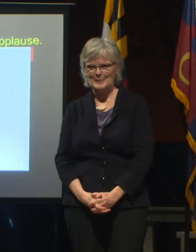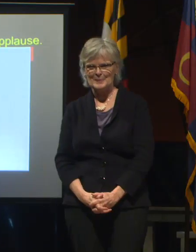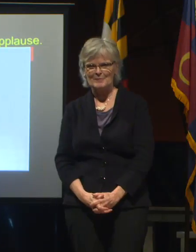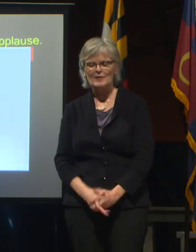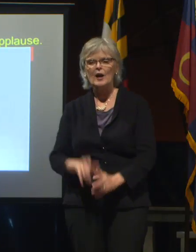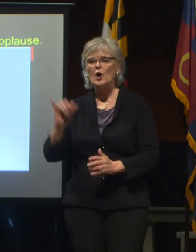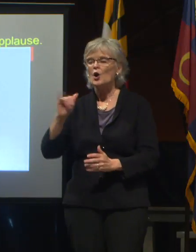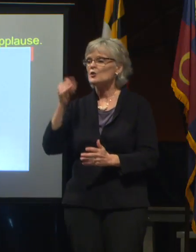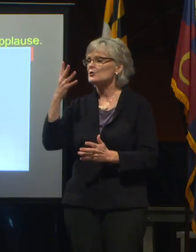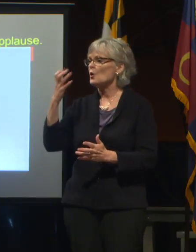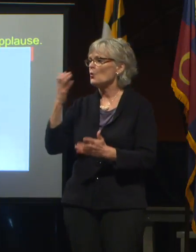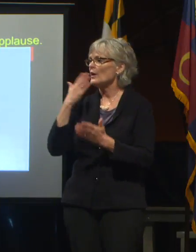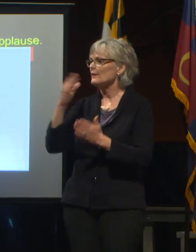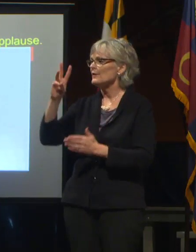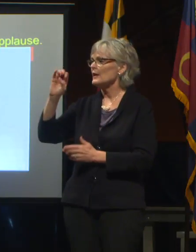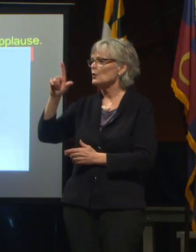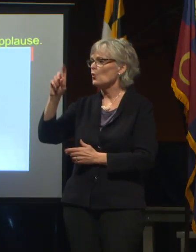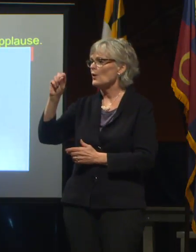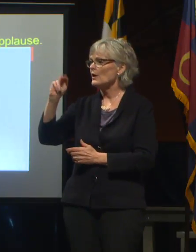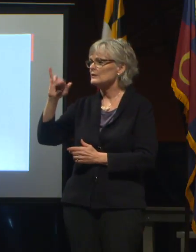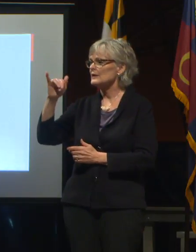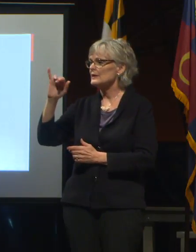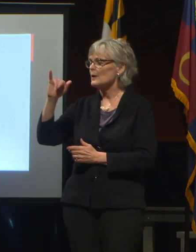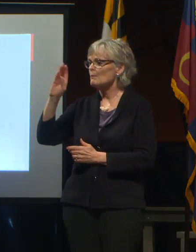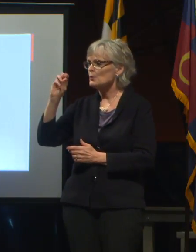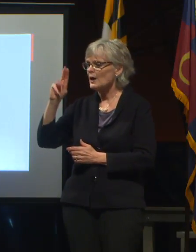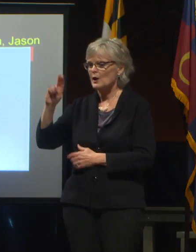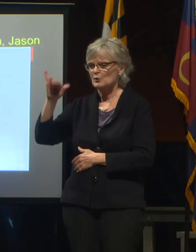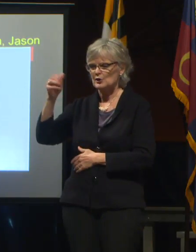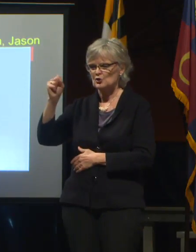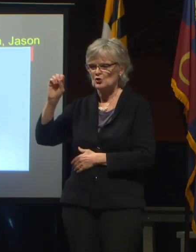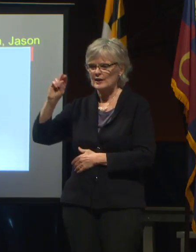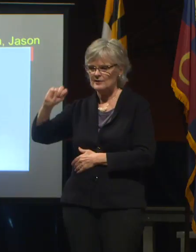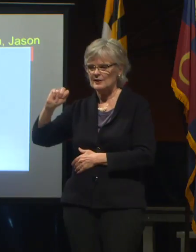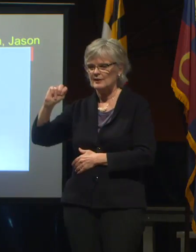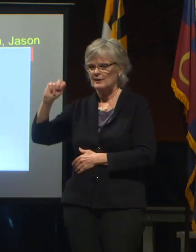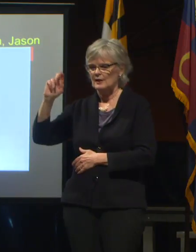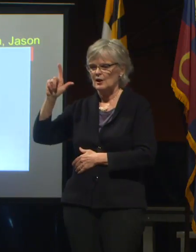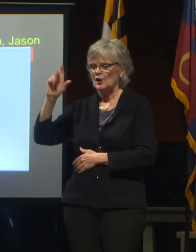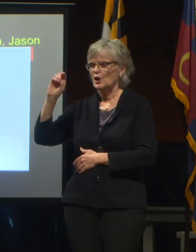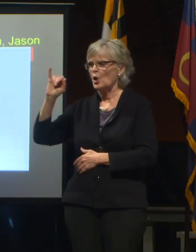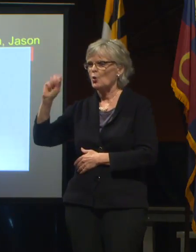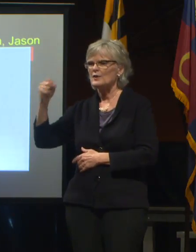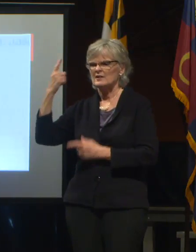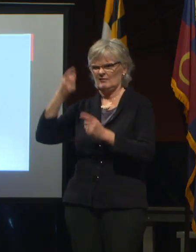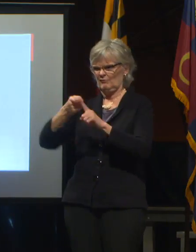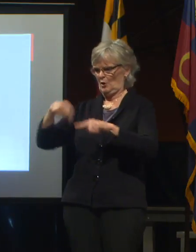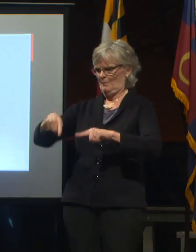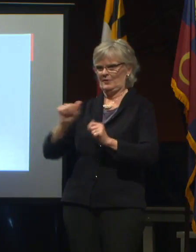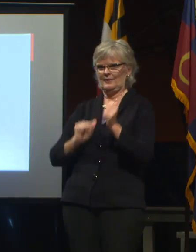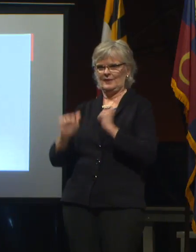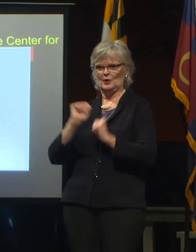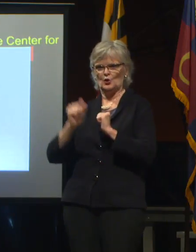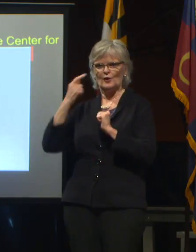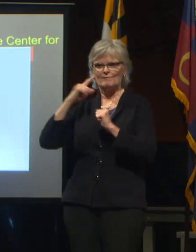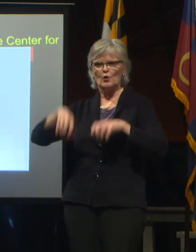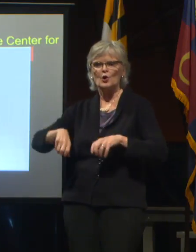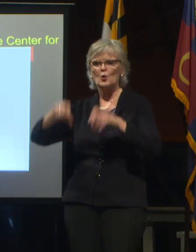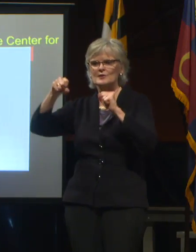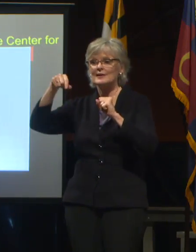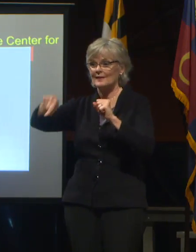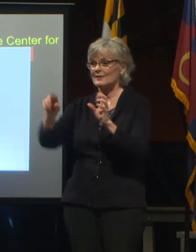I also want to thank Weldon Brown and Jason Lowith and everyone at the Olney Theater for hosting us today for this regional